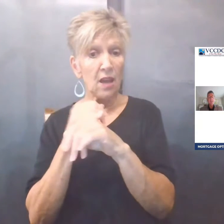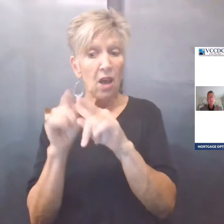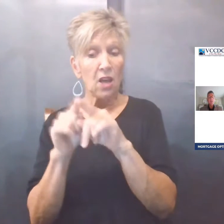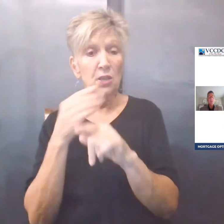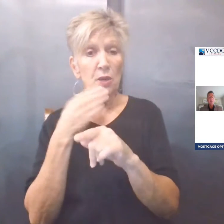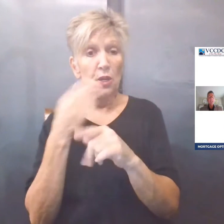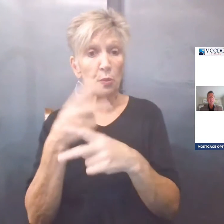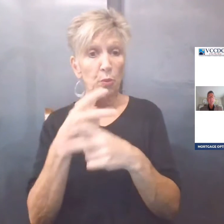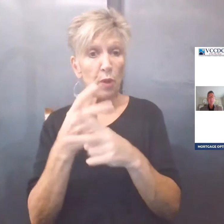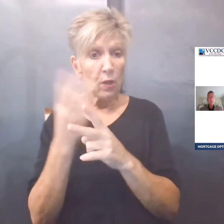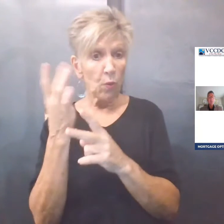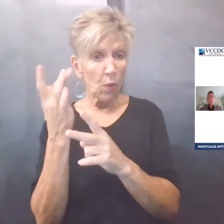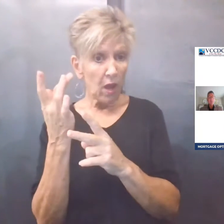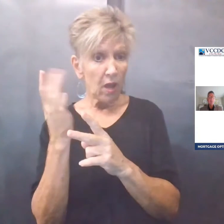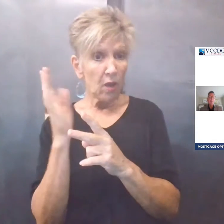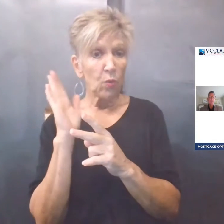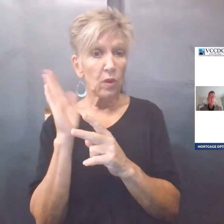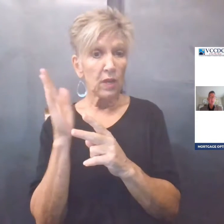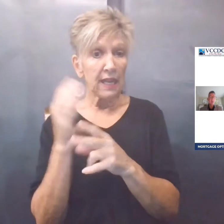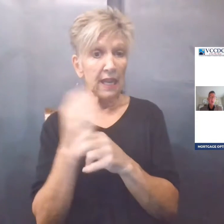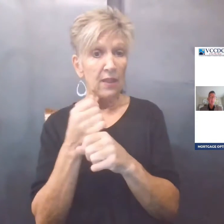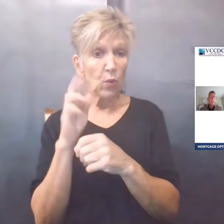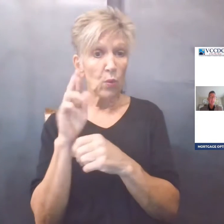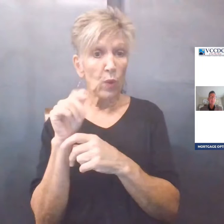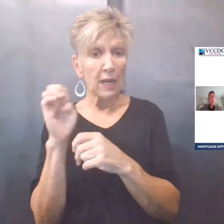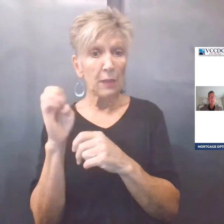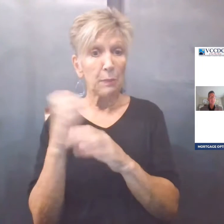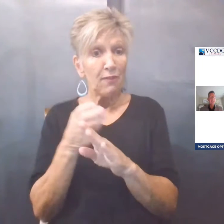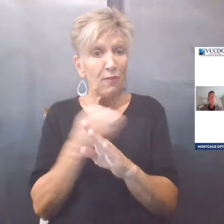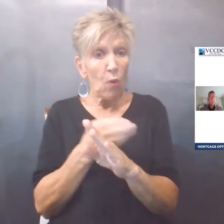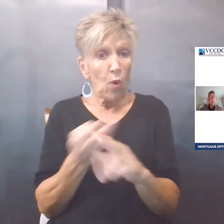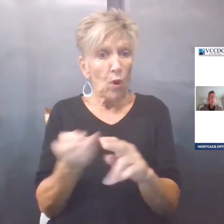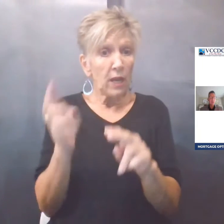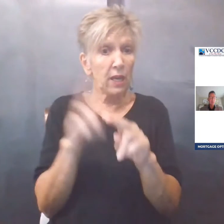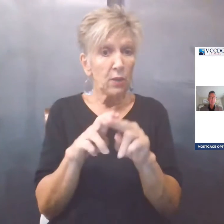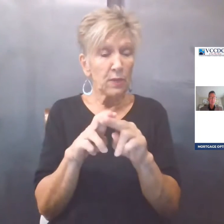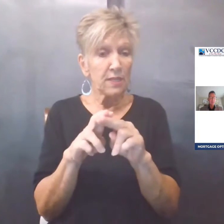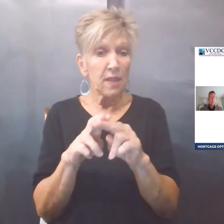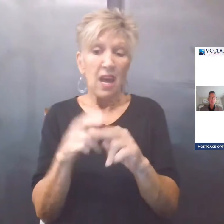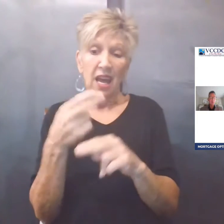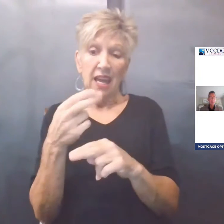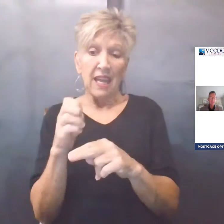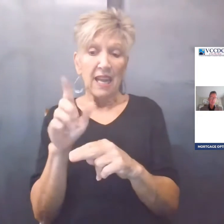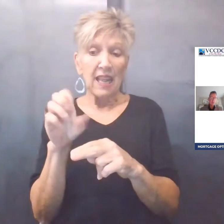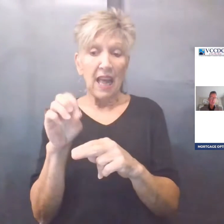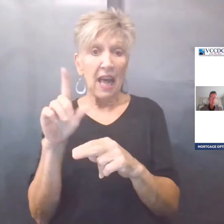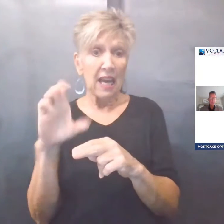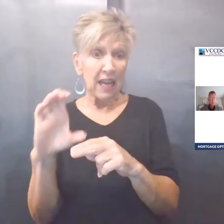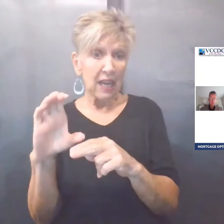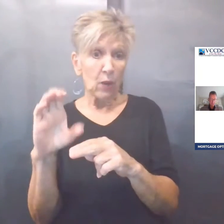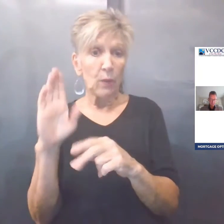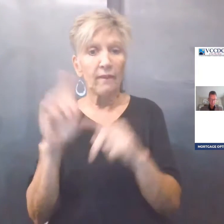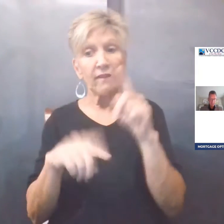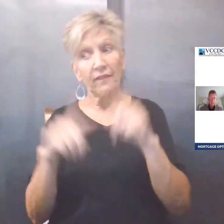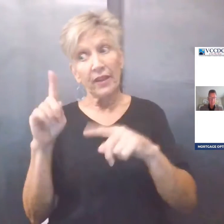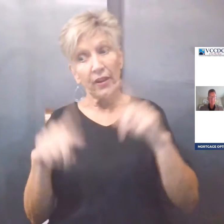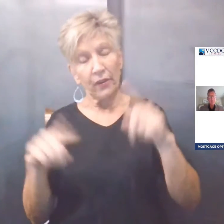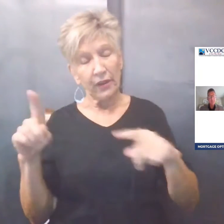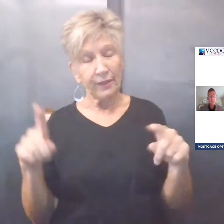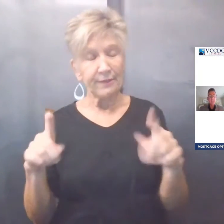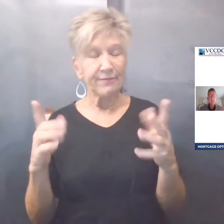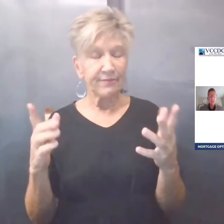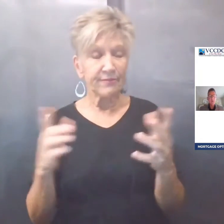the fact that you're going to get that rate before rates go up, as opposed to, say, a Heloc where it's variable, where if rates are going down, you might want to select